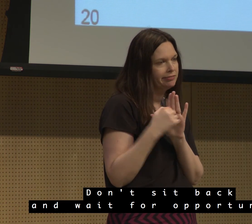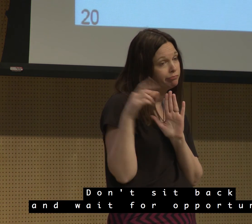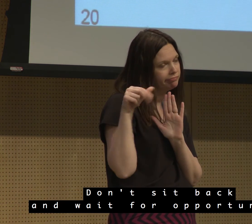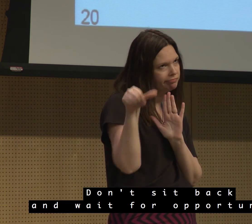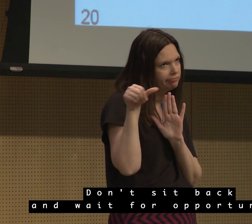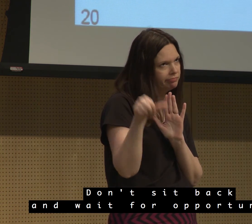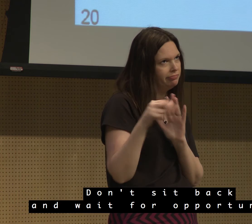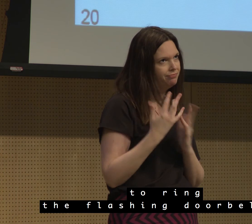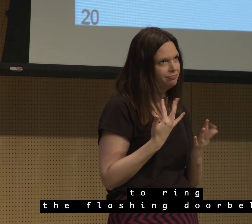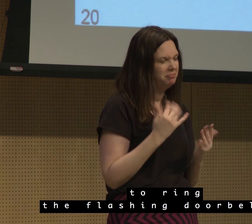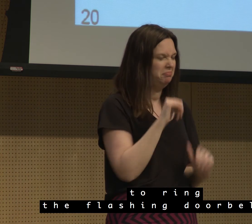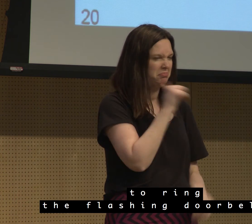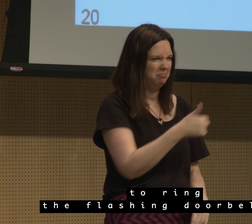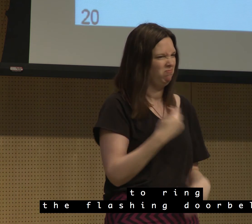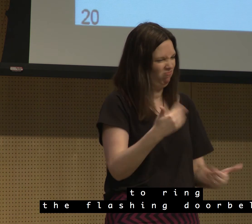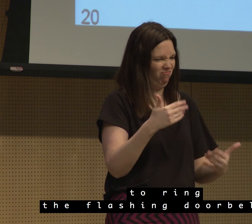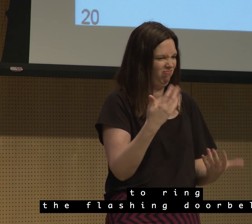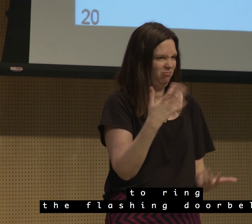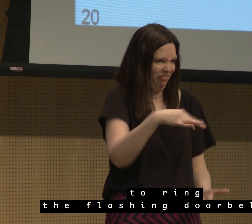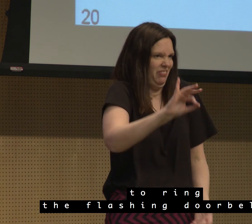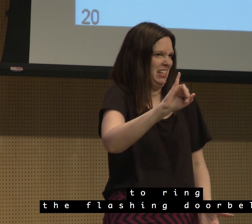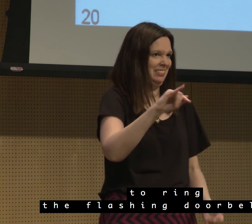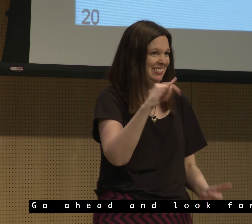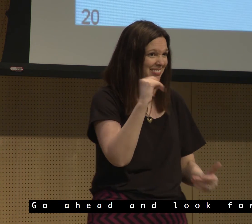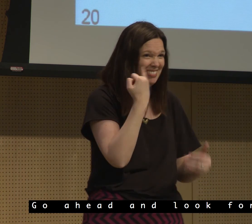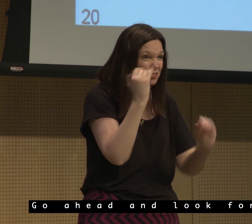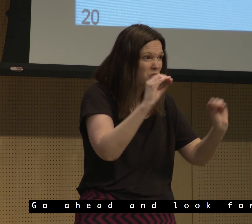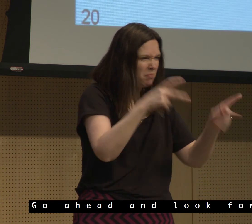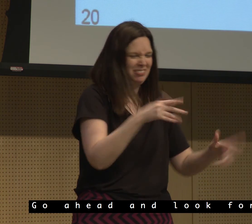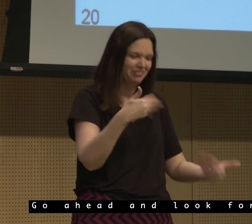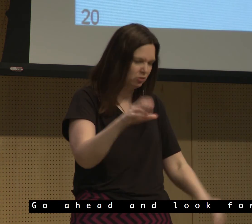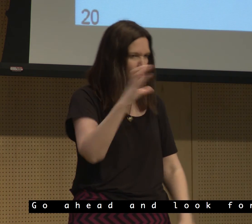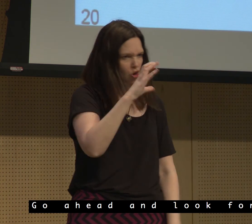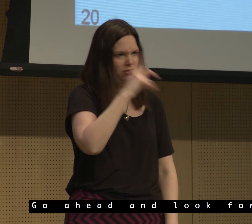for opportunity to ring the flashing doorbell. Go ahead and look for it.